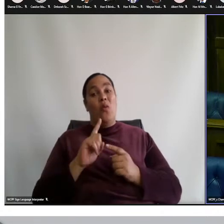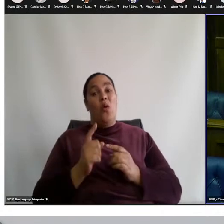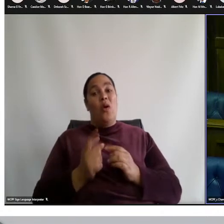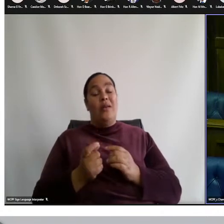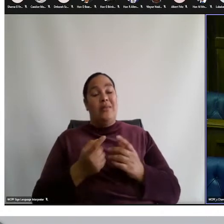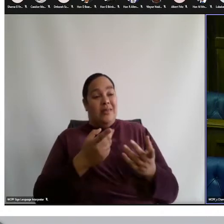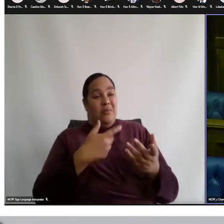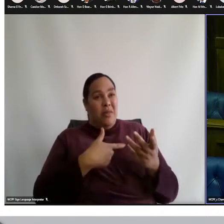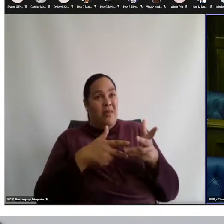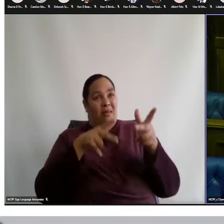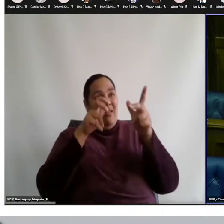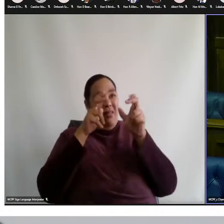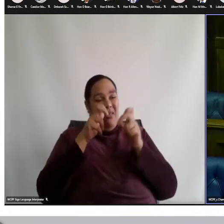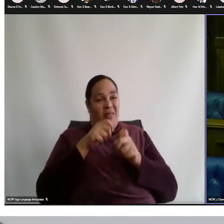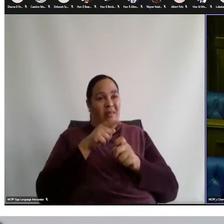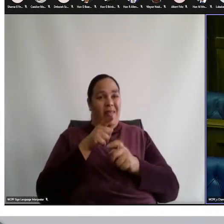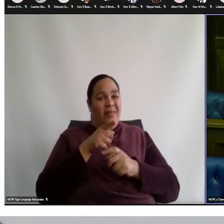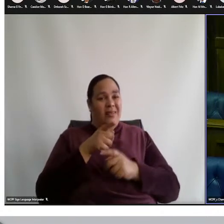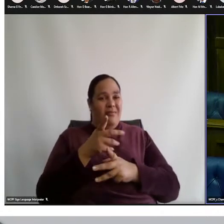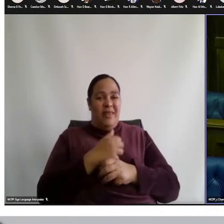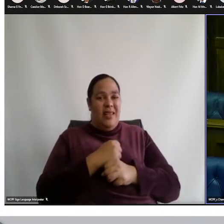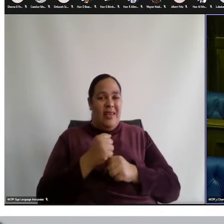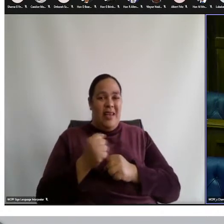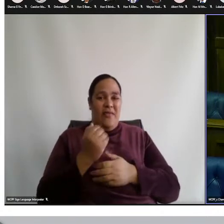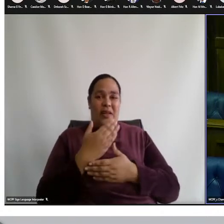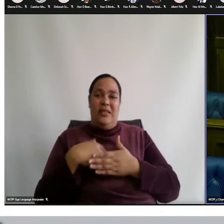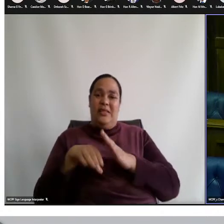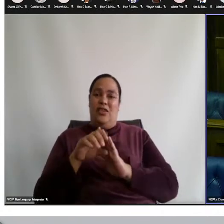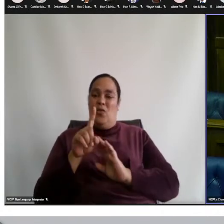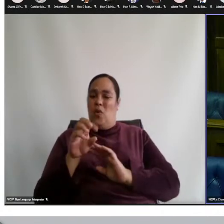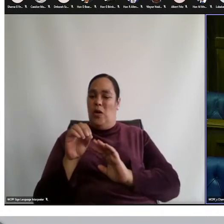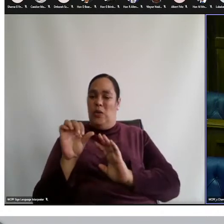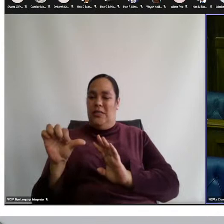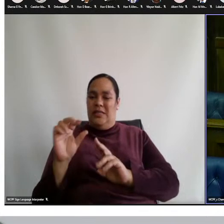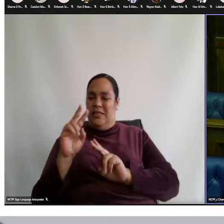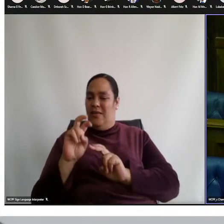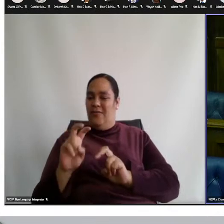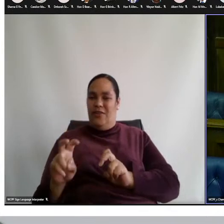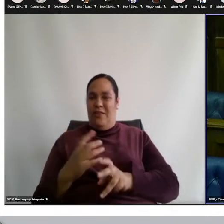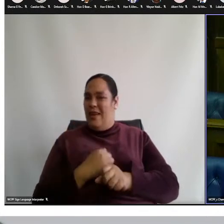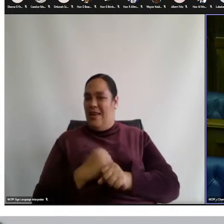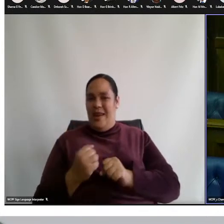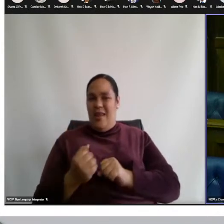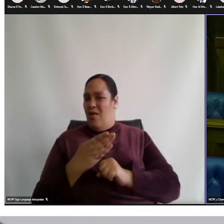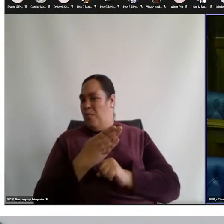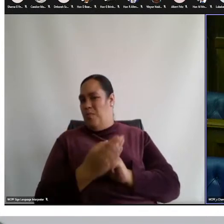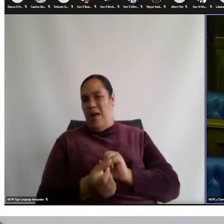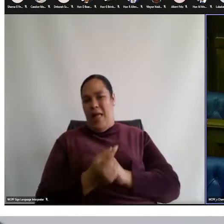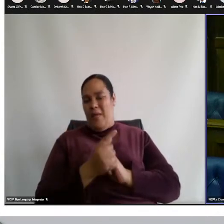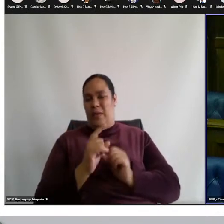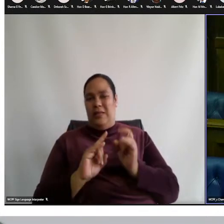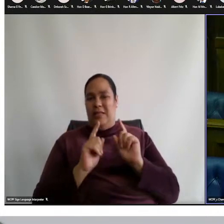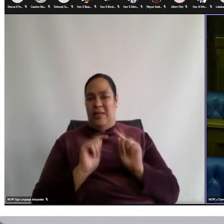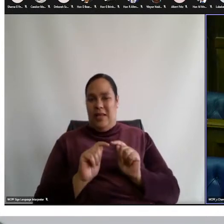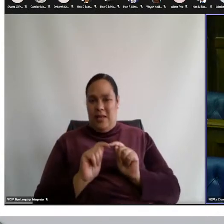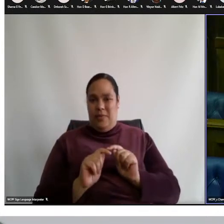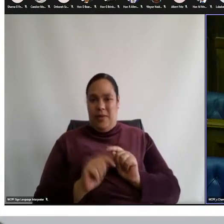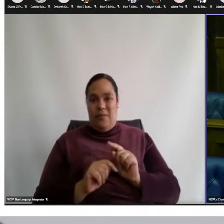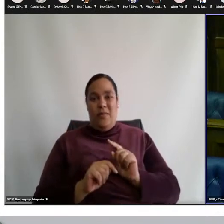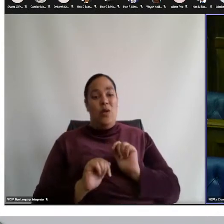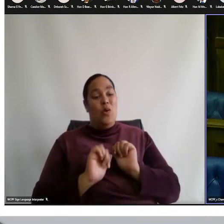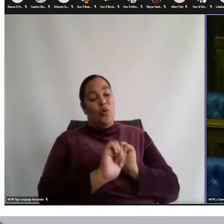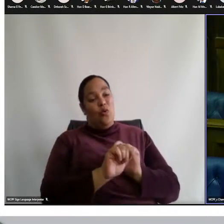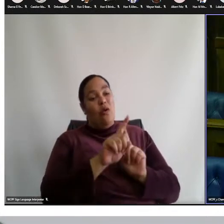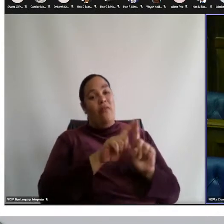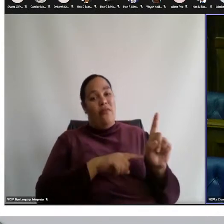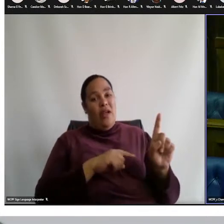is that there has never been a Section 106 investigation into the City of Cape Town. He fails,